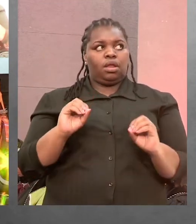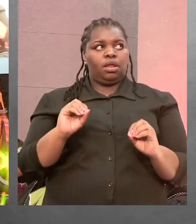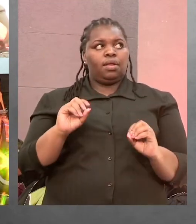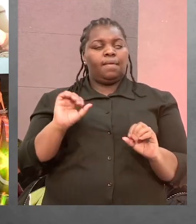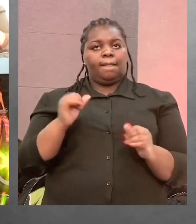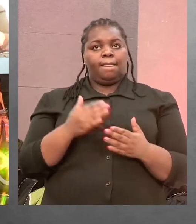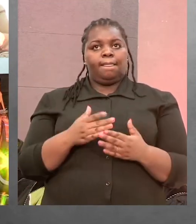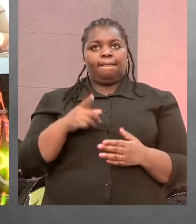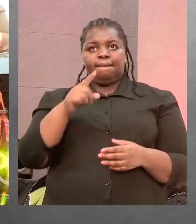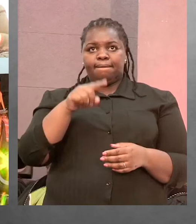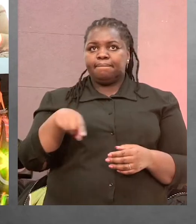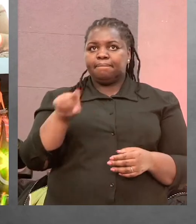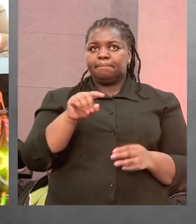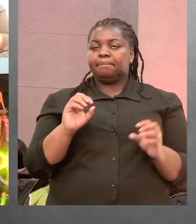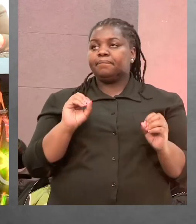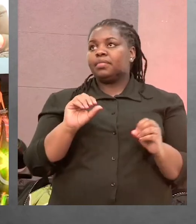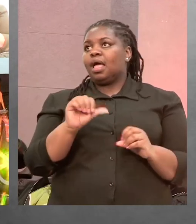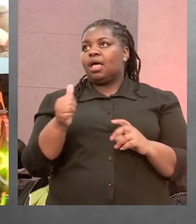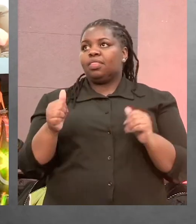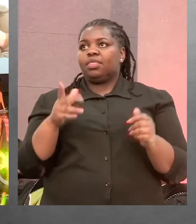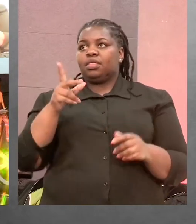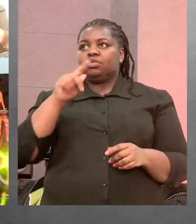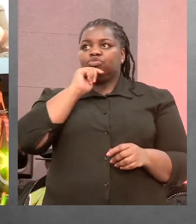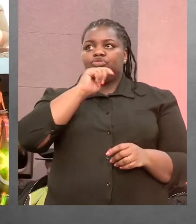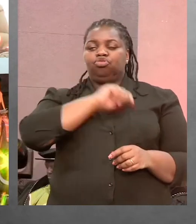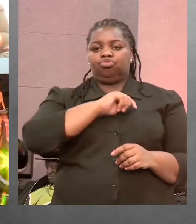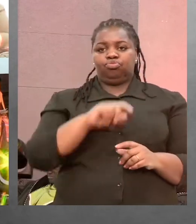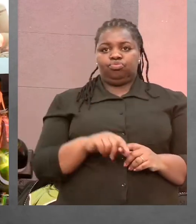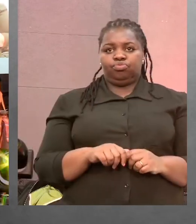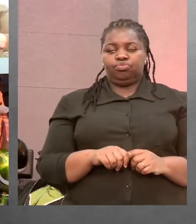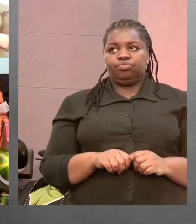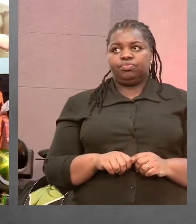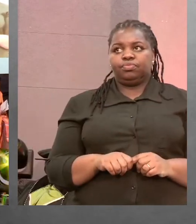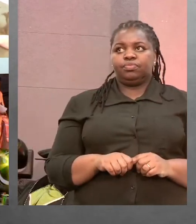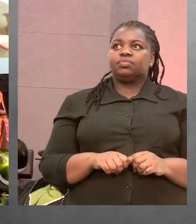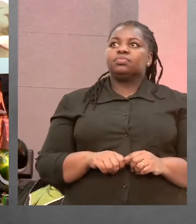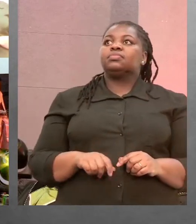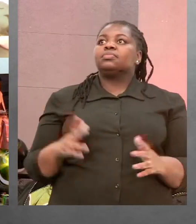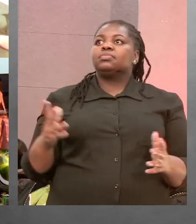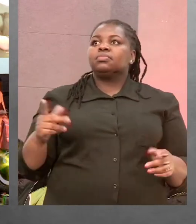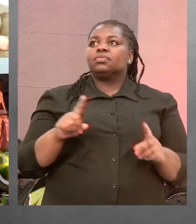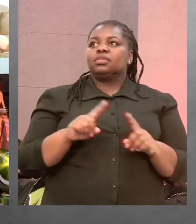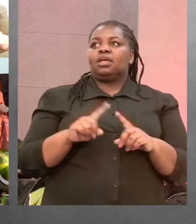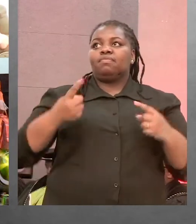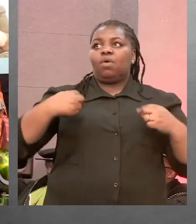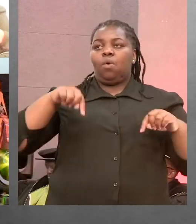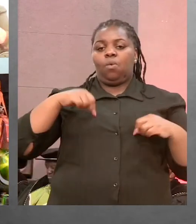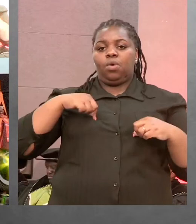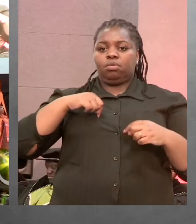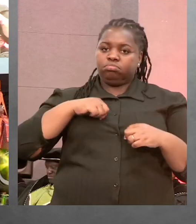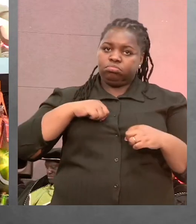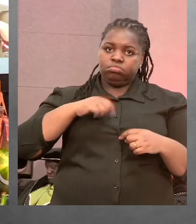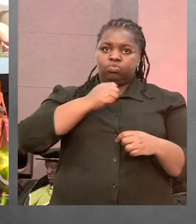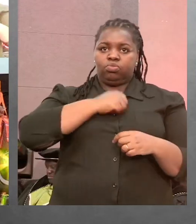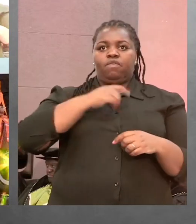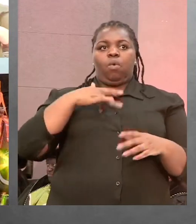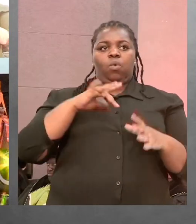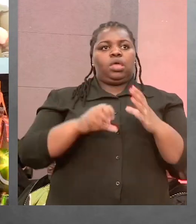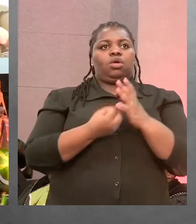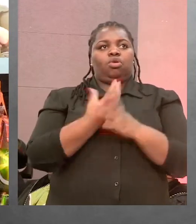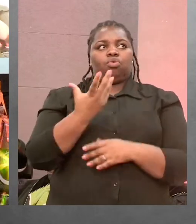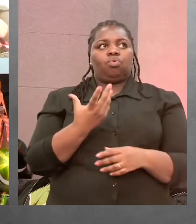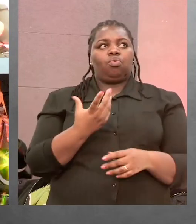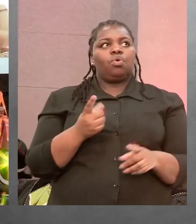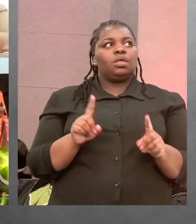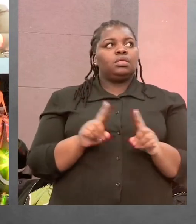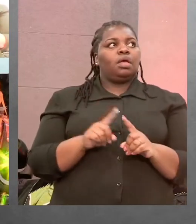Let the globe, if nothing else, say this is true. That even as we grieved, we grew. That